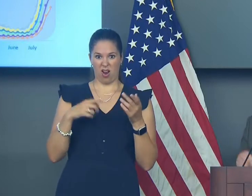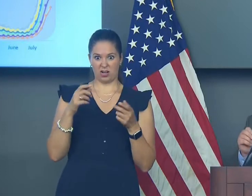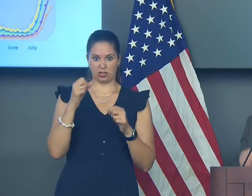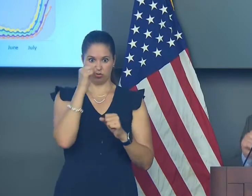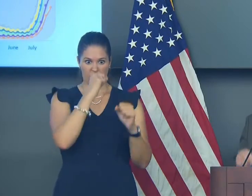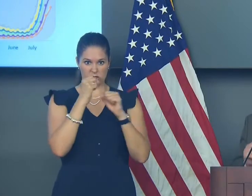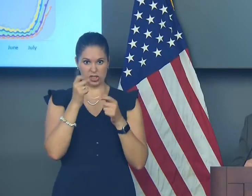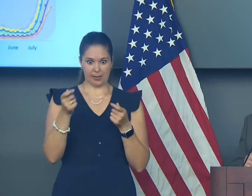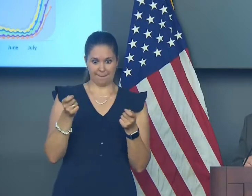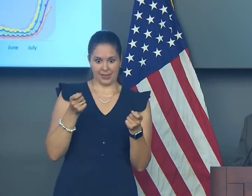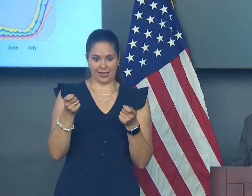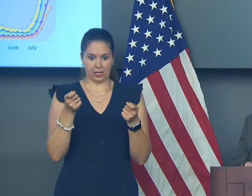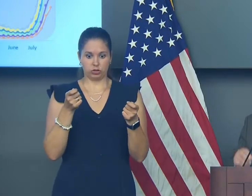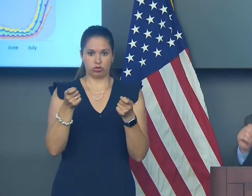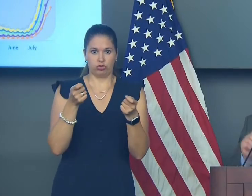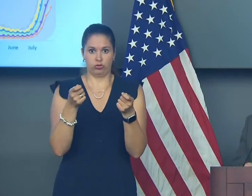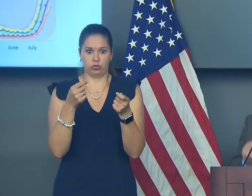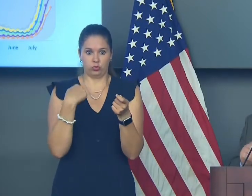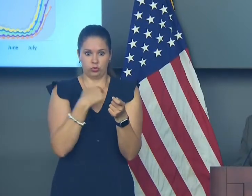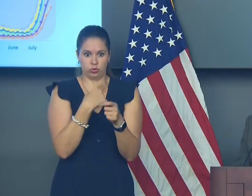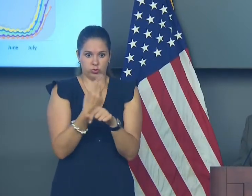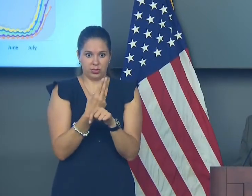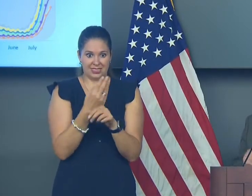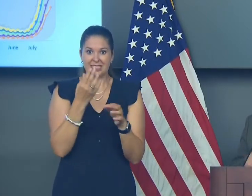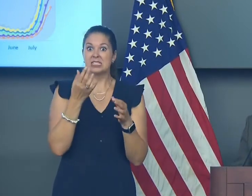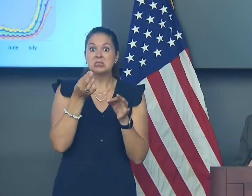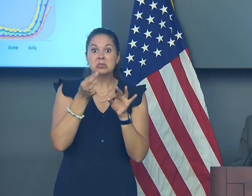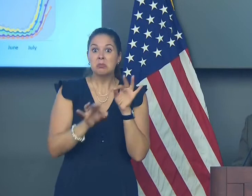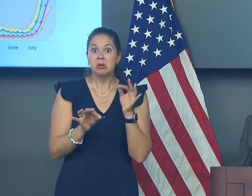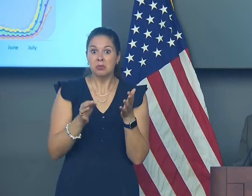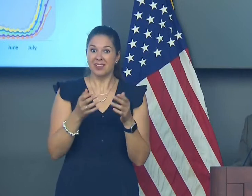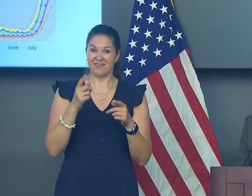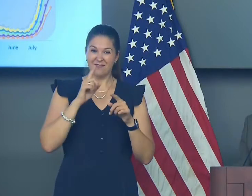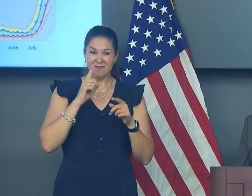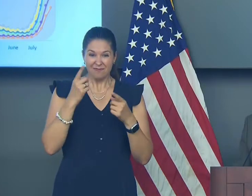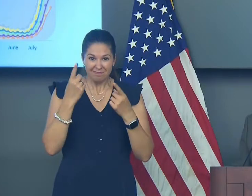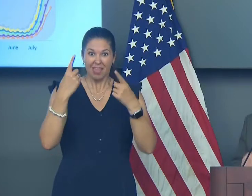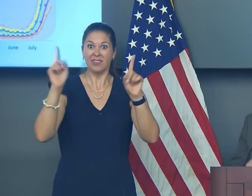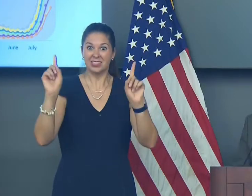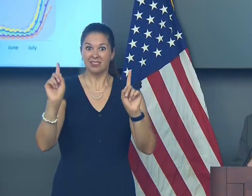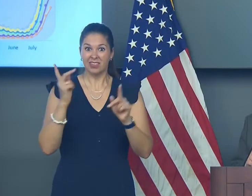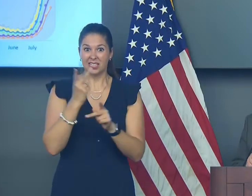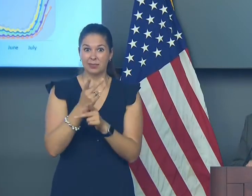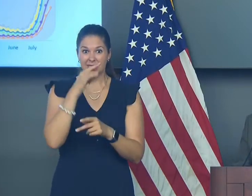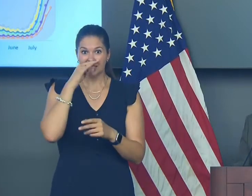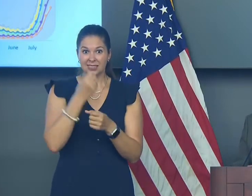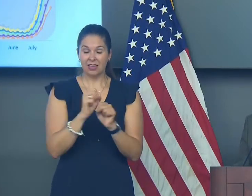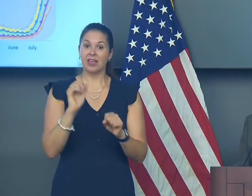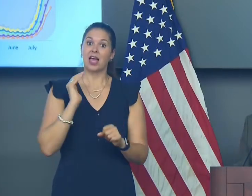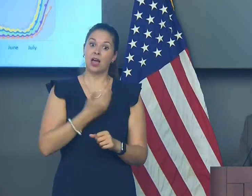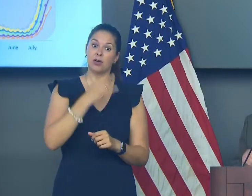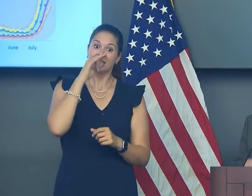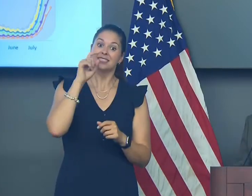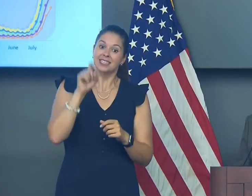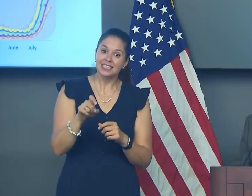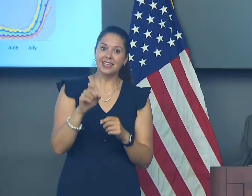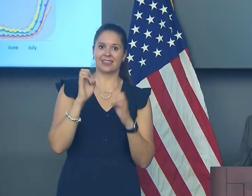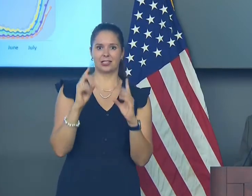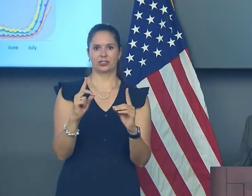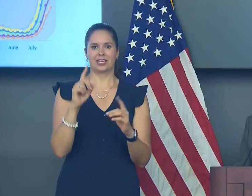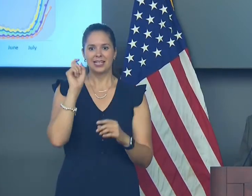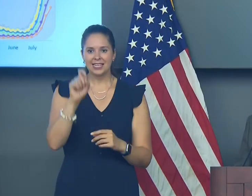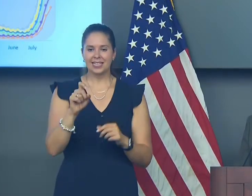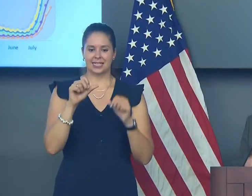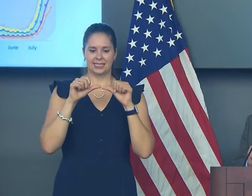have, simple as they are very effective at keeping our kids safe. And our kids need that education. They need